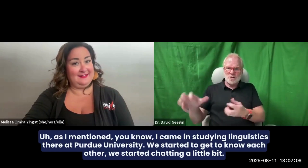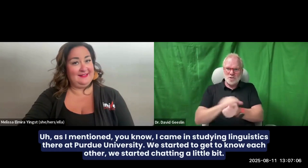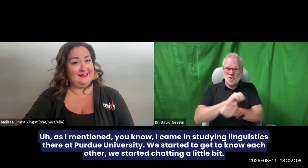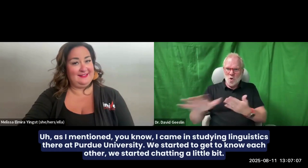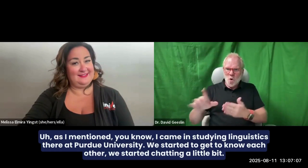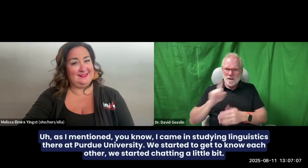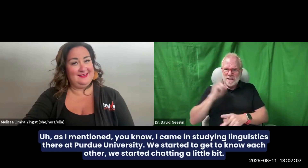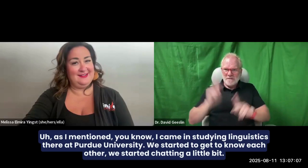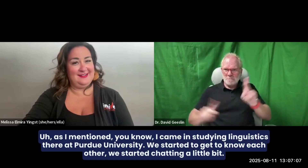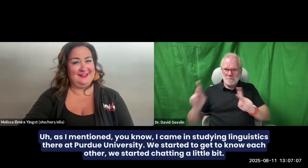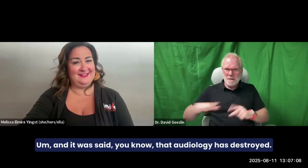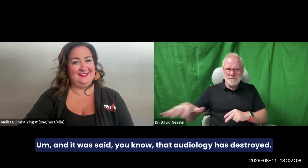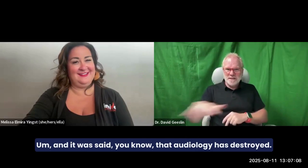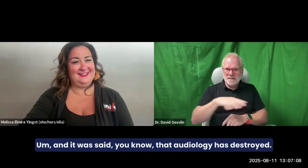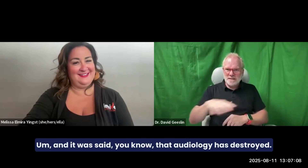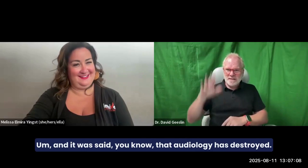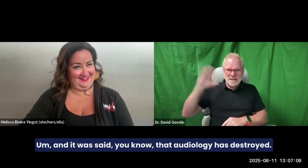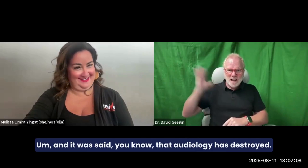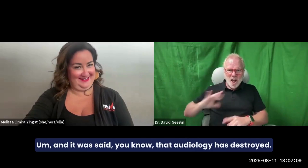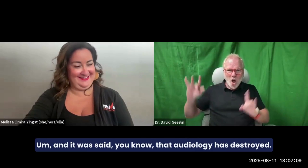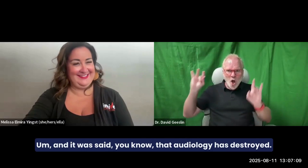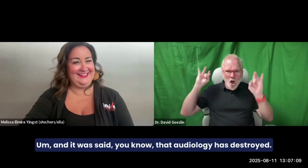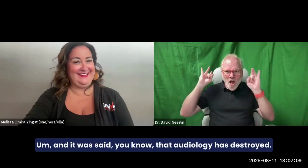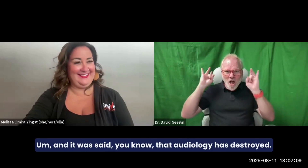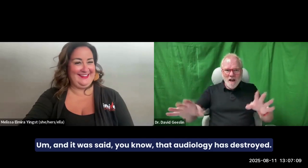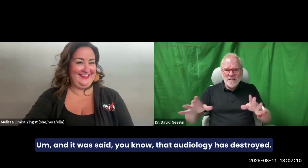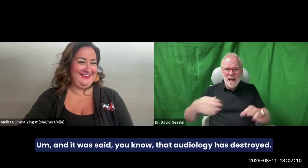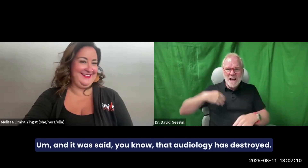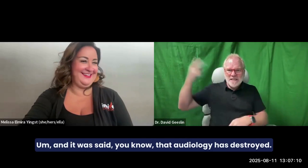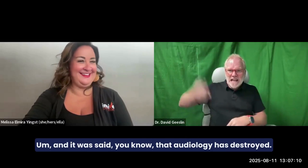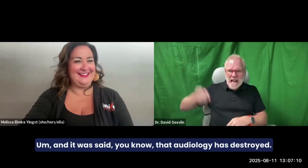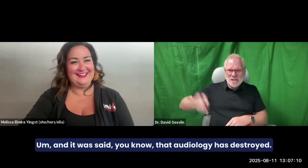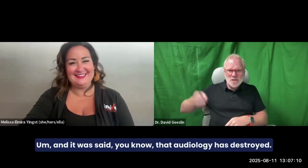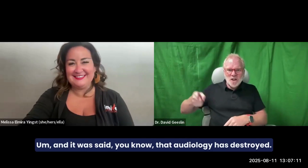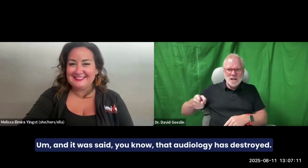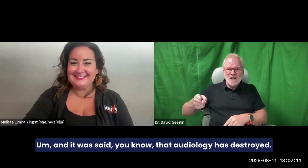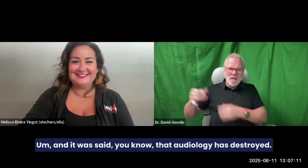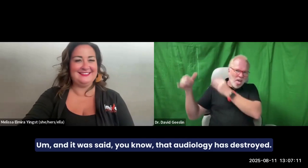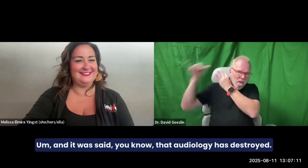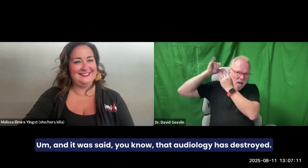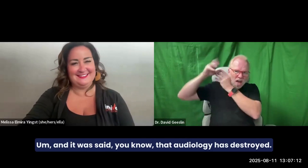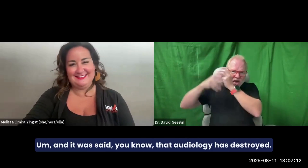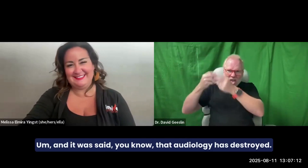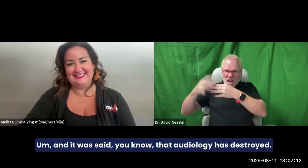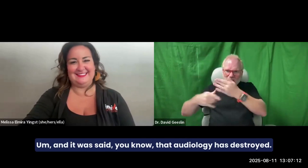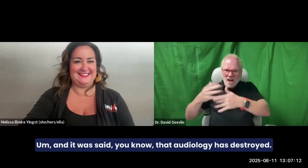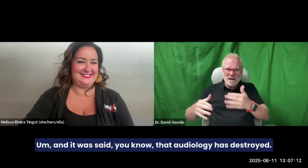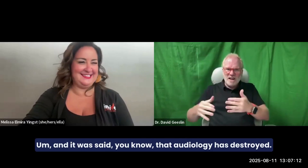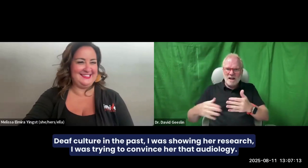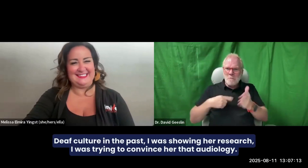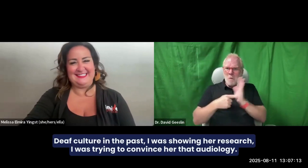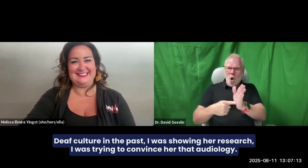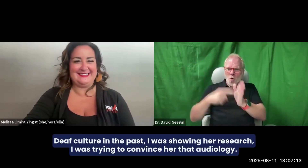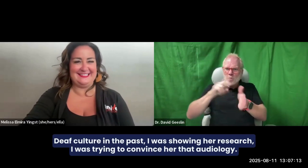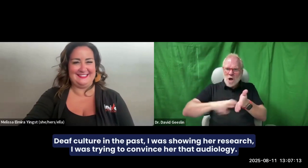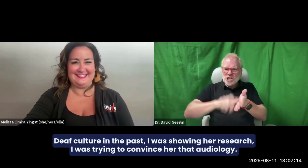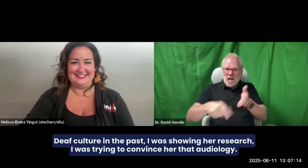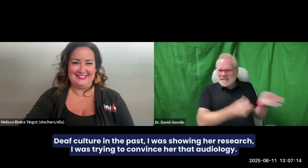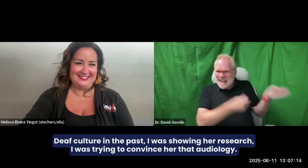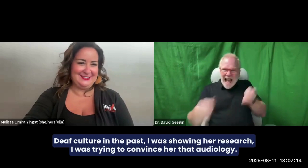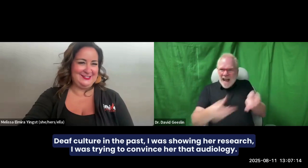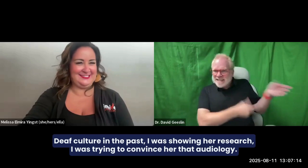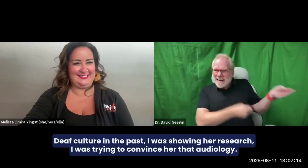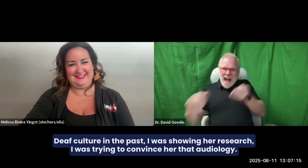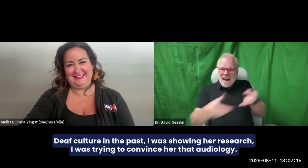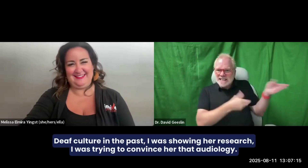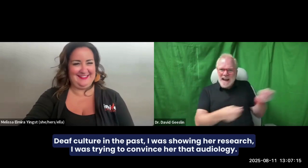started chatting a little bit. Um, and it was said, that audiology has destroyed deaf